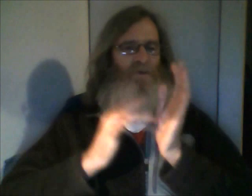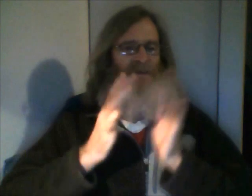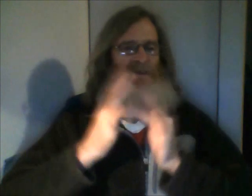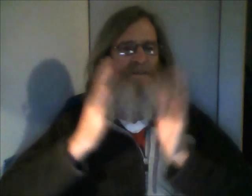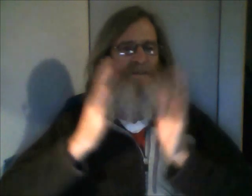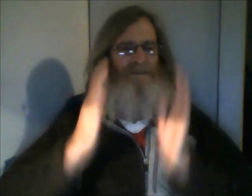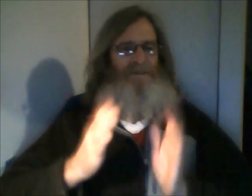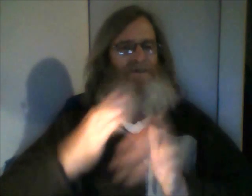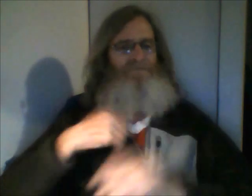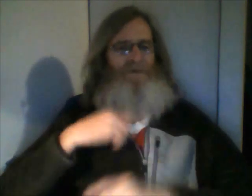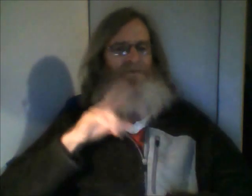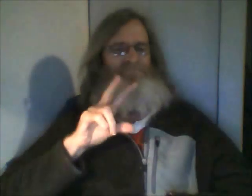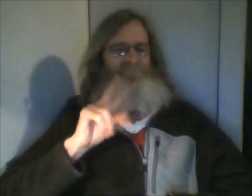and ballpoint pens.